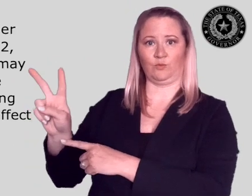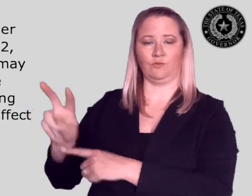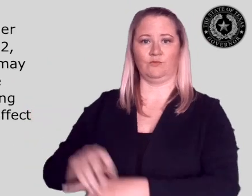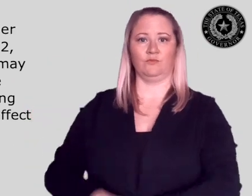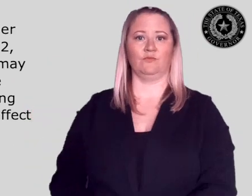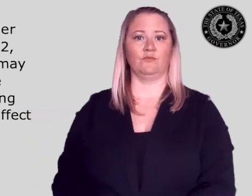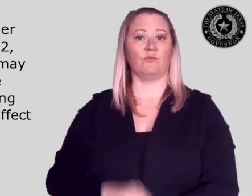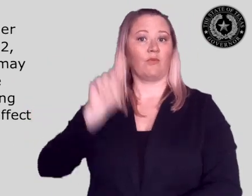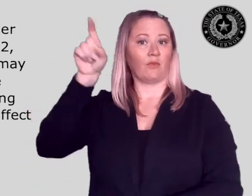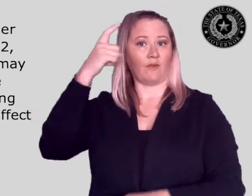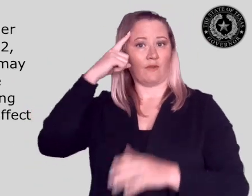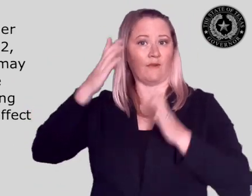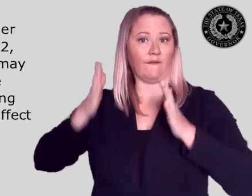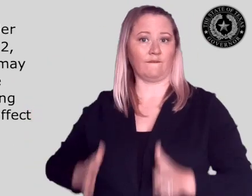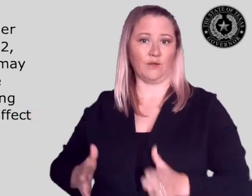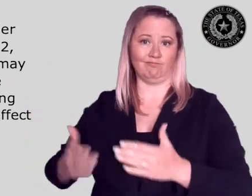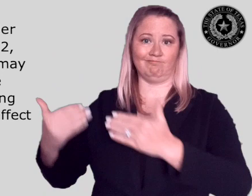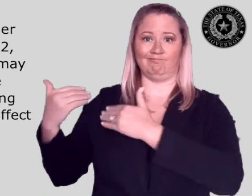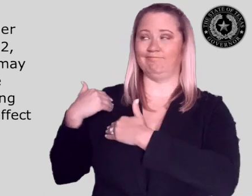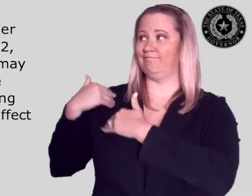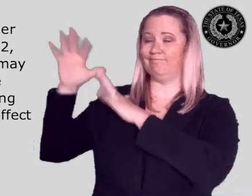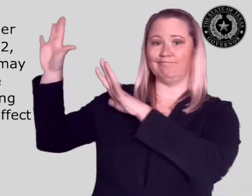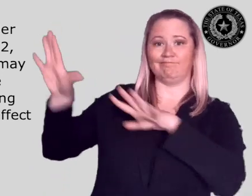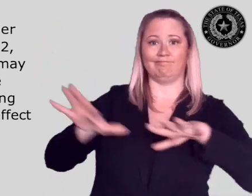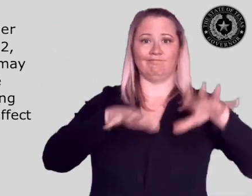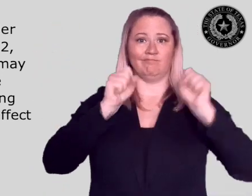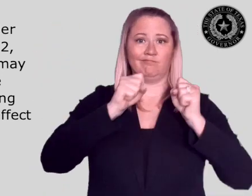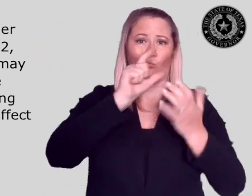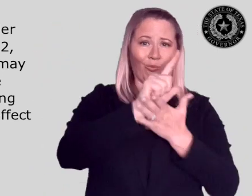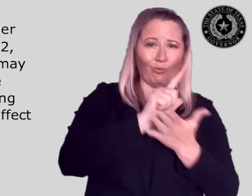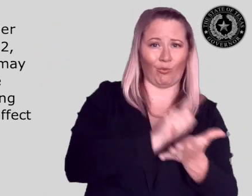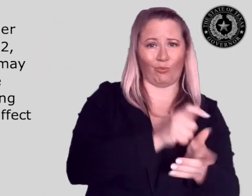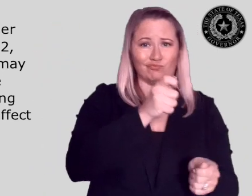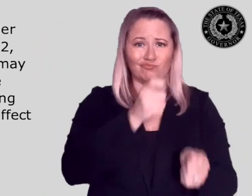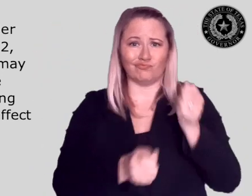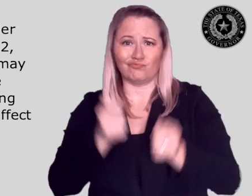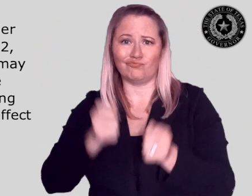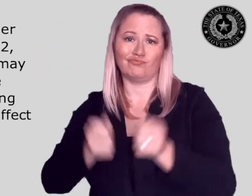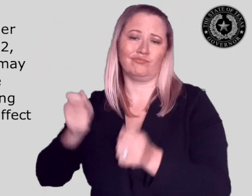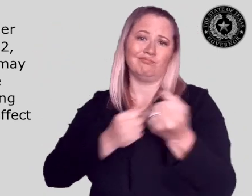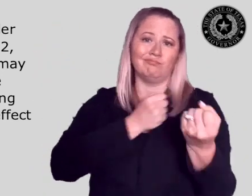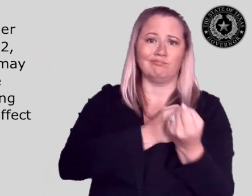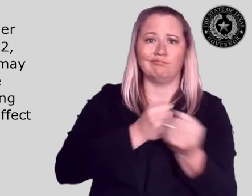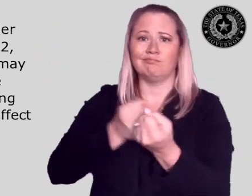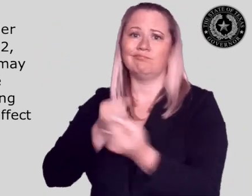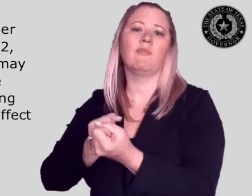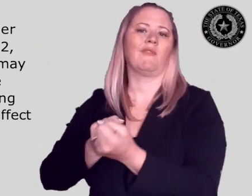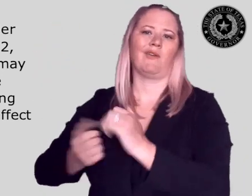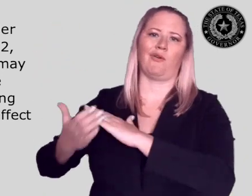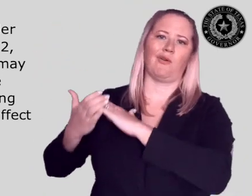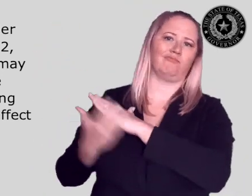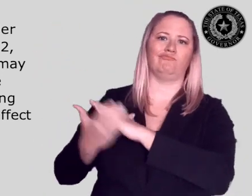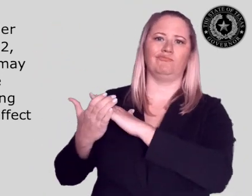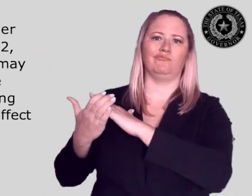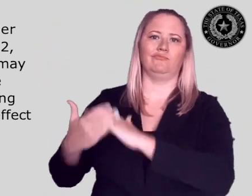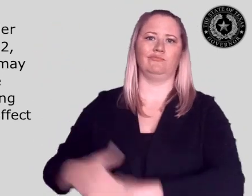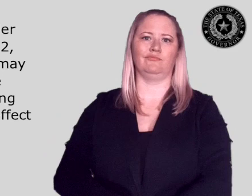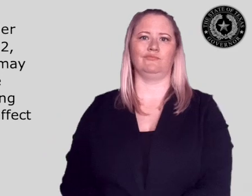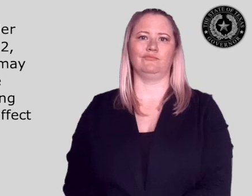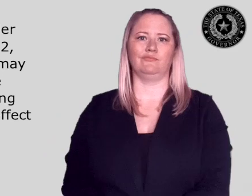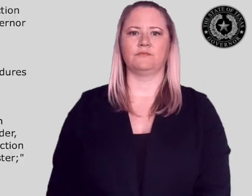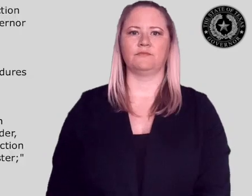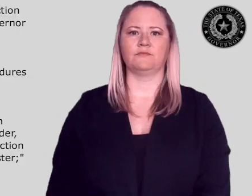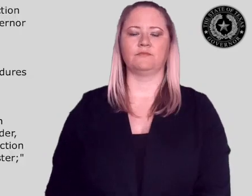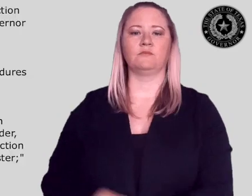418.012, the governor may issue executive orders having the force and effect of law, and